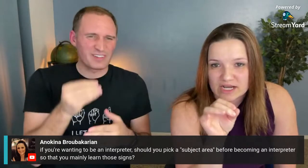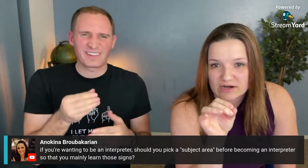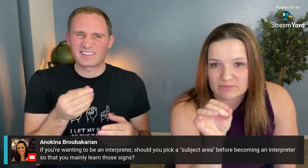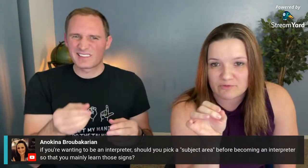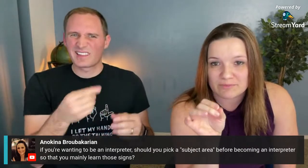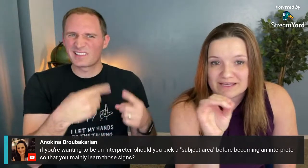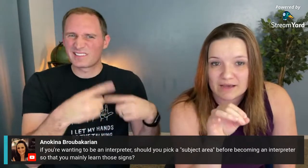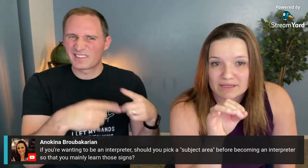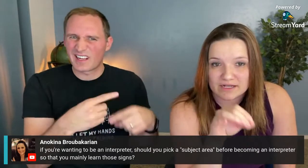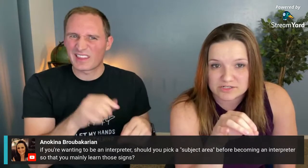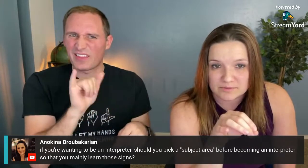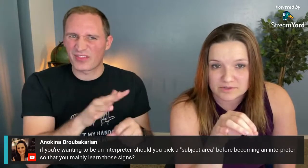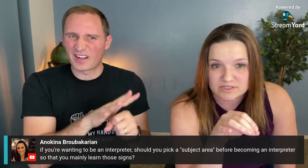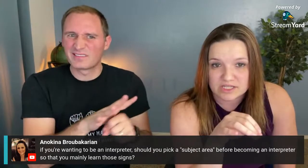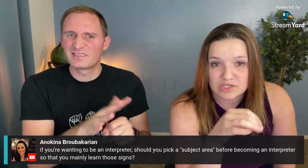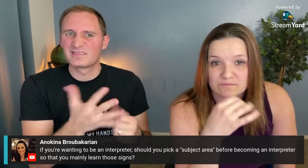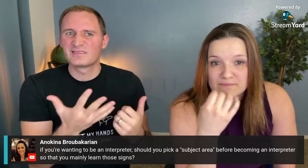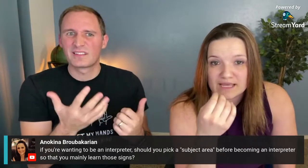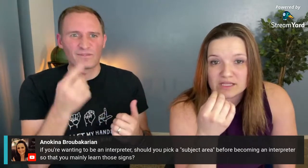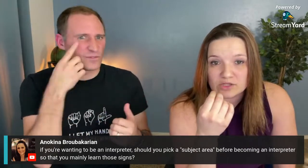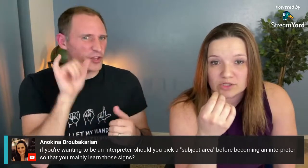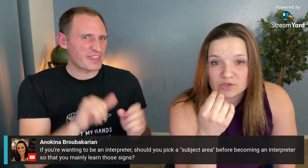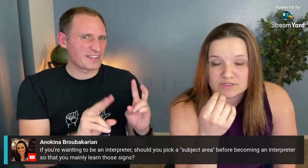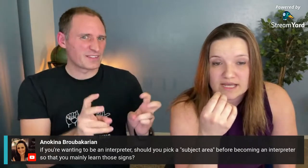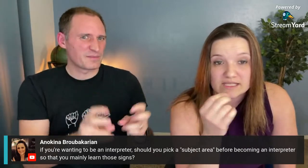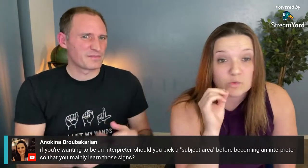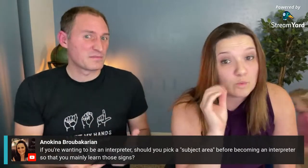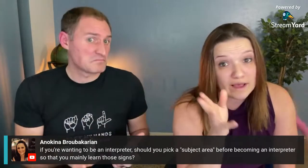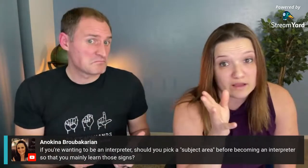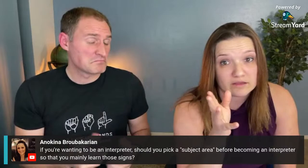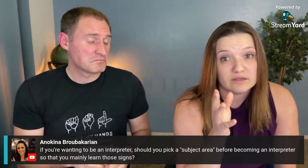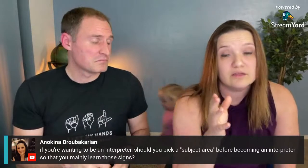area before becoming an interpreter so that you mainly learn those signs? Well,